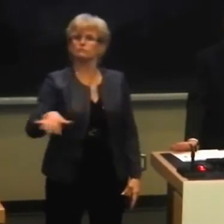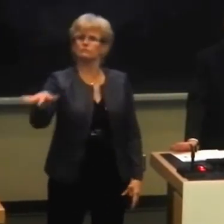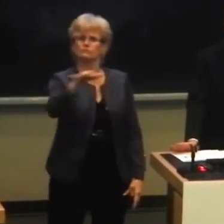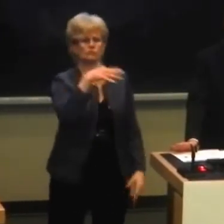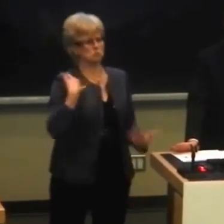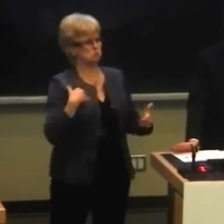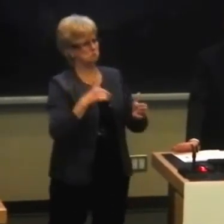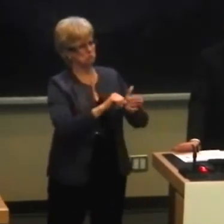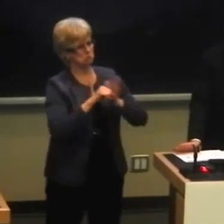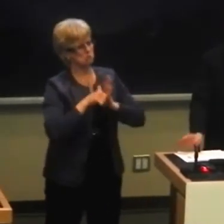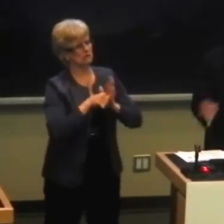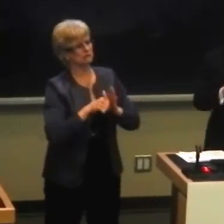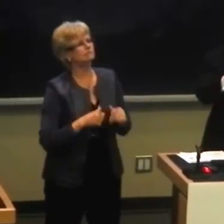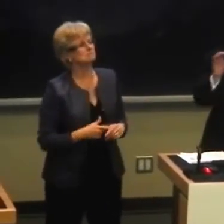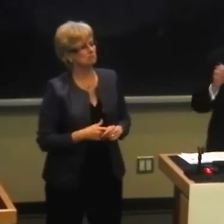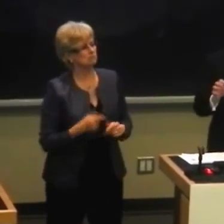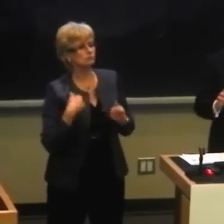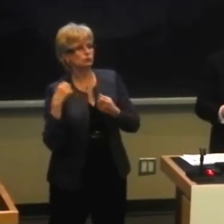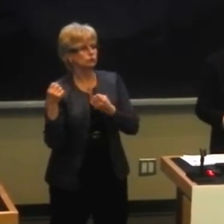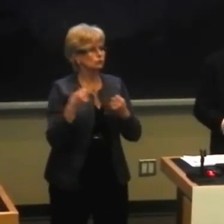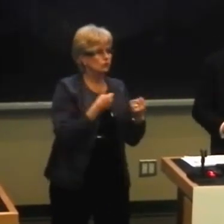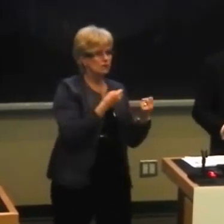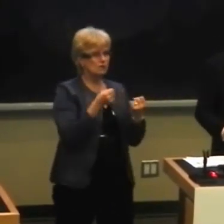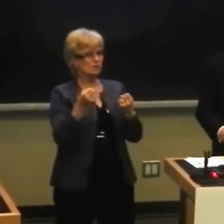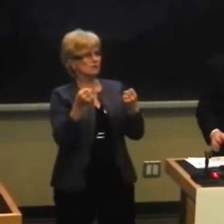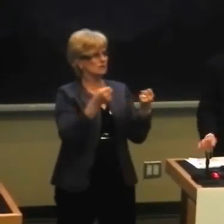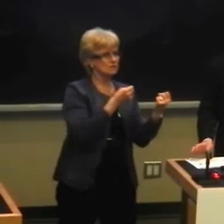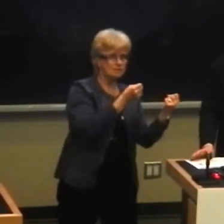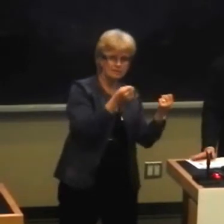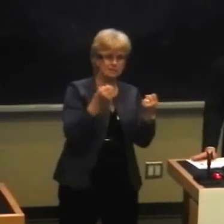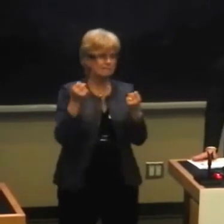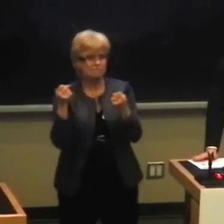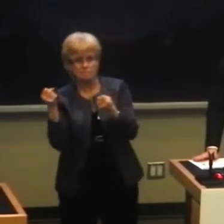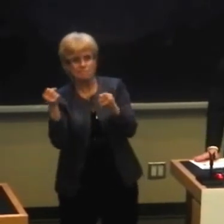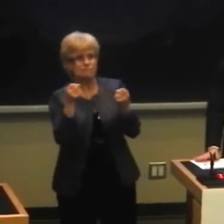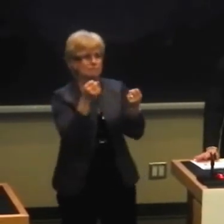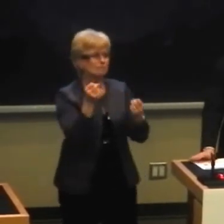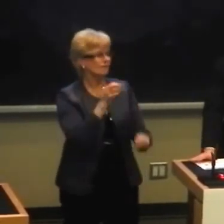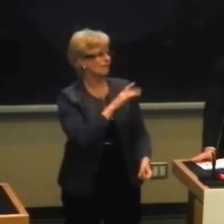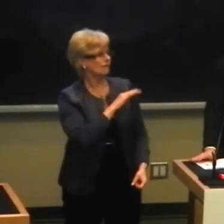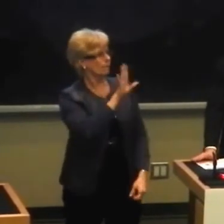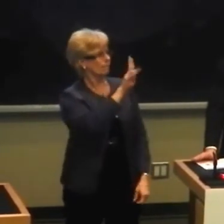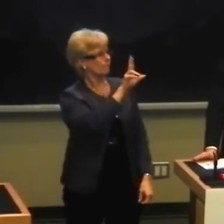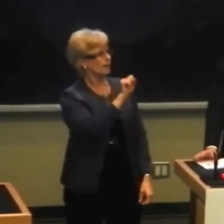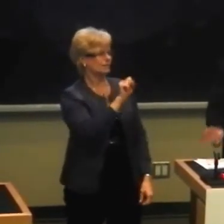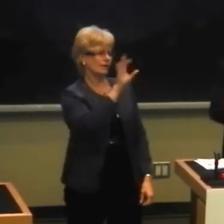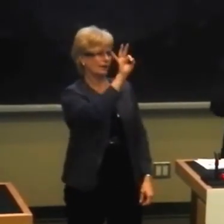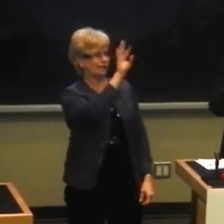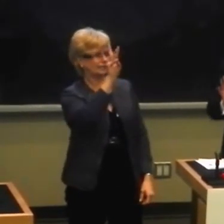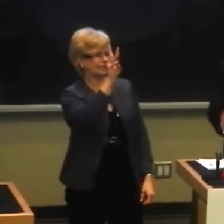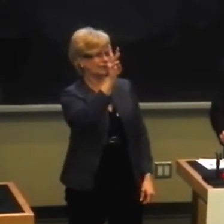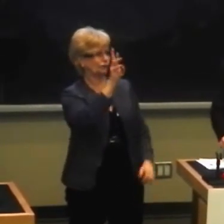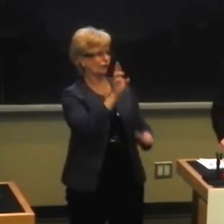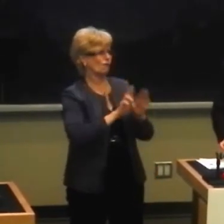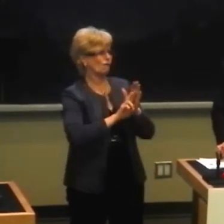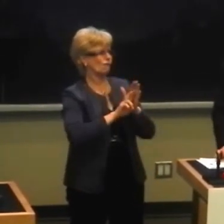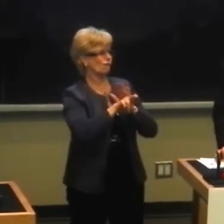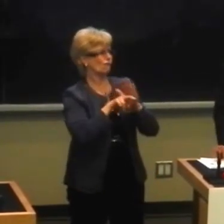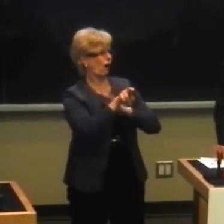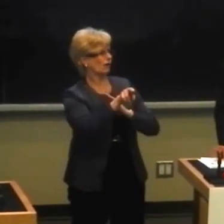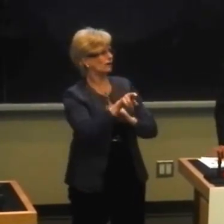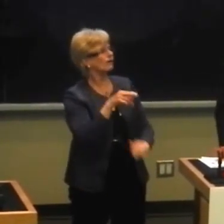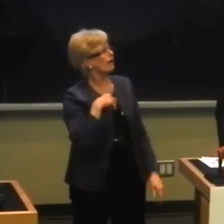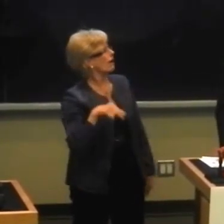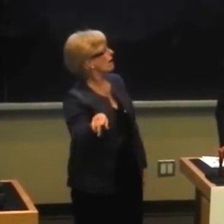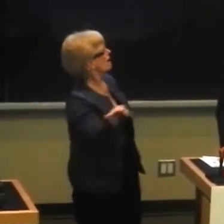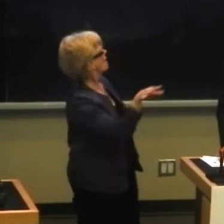is quite impressive, actually, when you drive around. We came here, a number of us came here on the bus, on the 96 Rocket, and seeing the campus, it